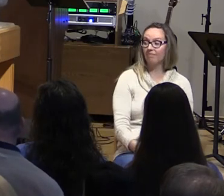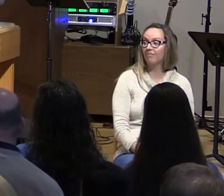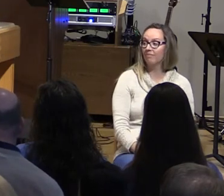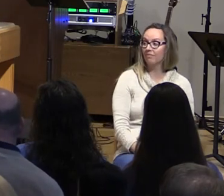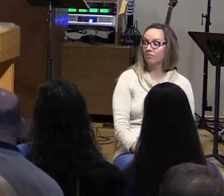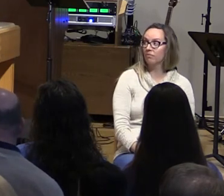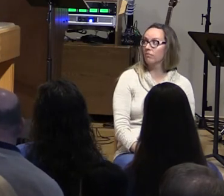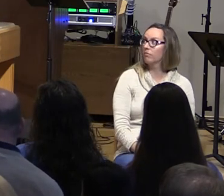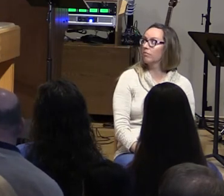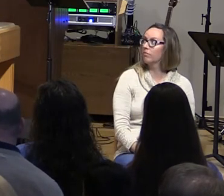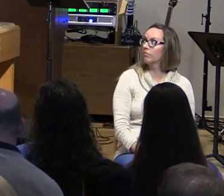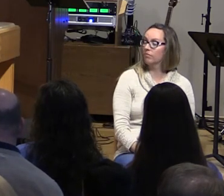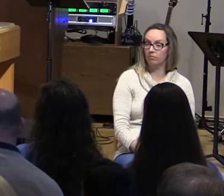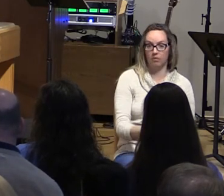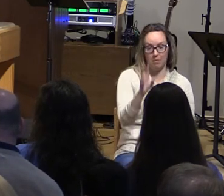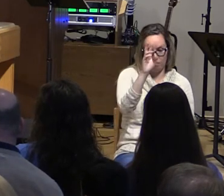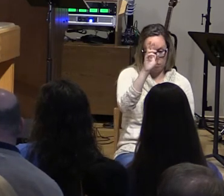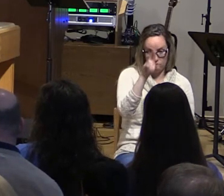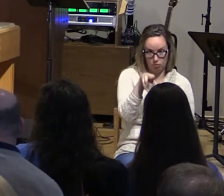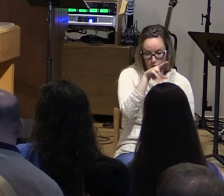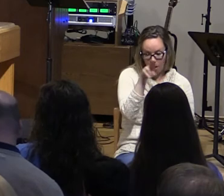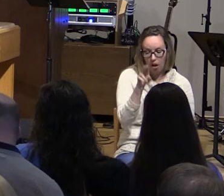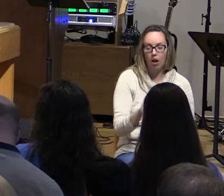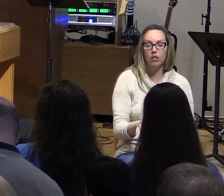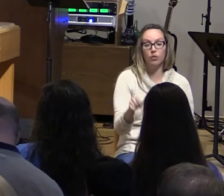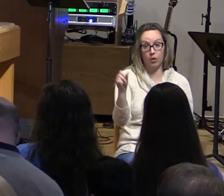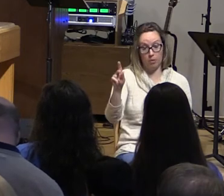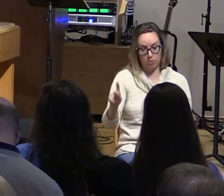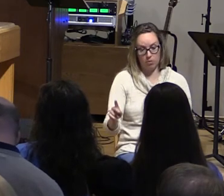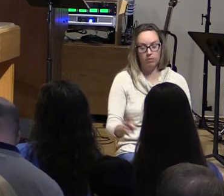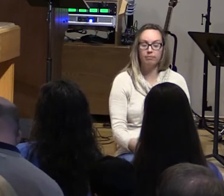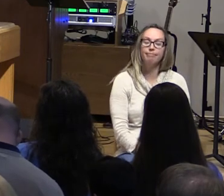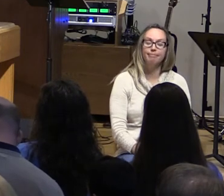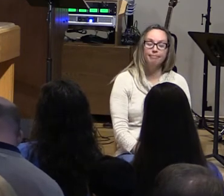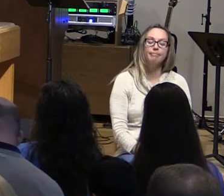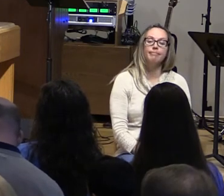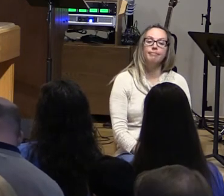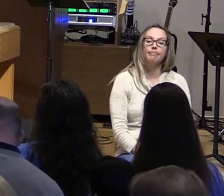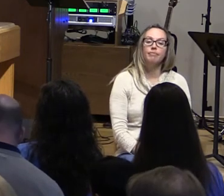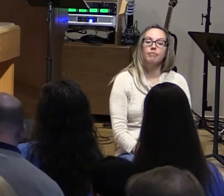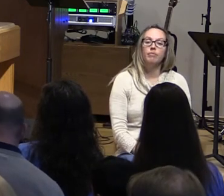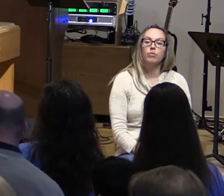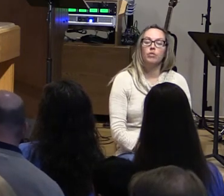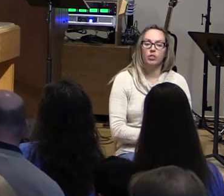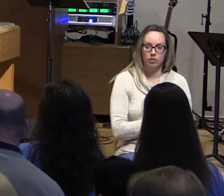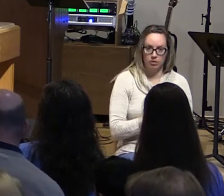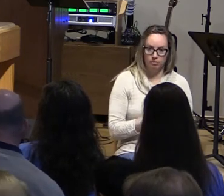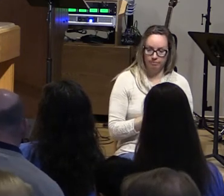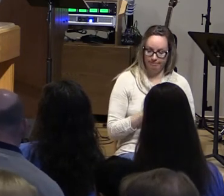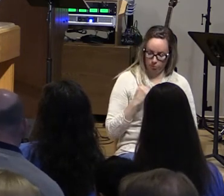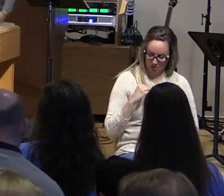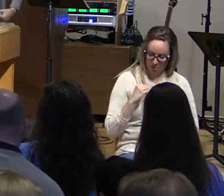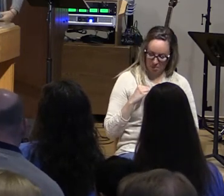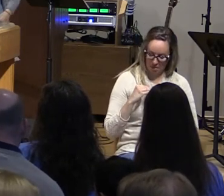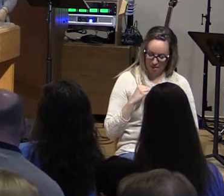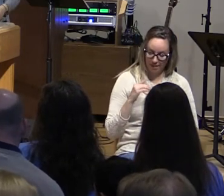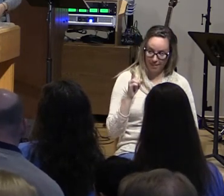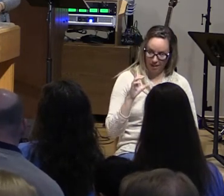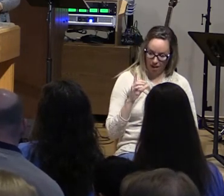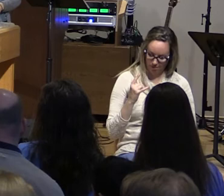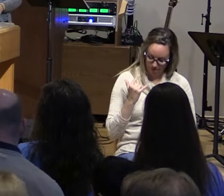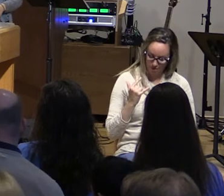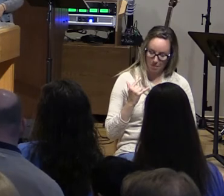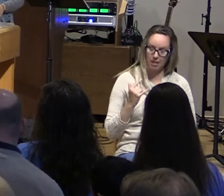your hand in the water, to make the sign of blessing for someone else, or even just to remember that God loves